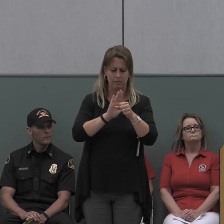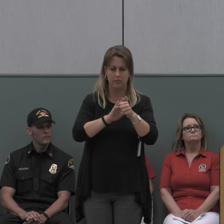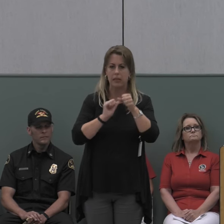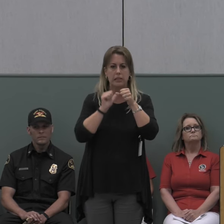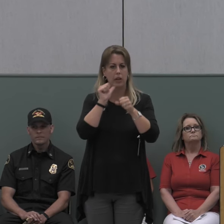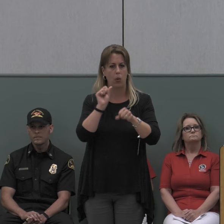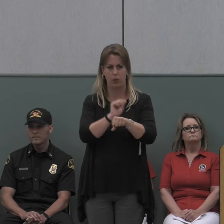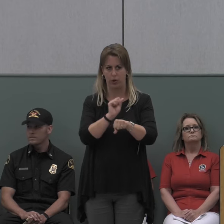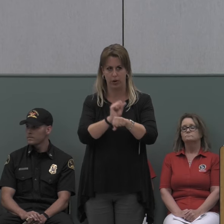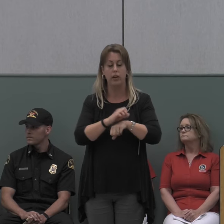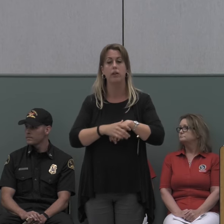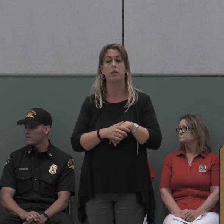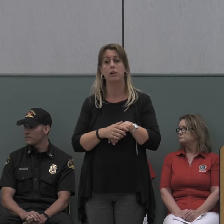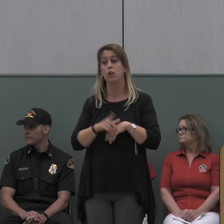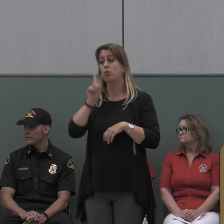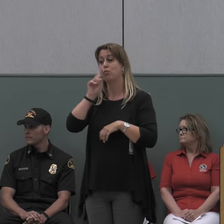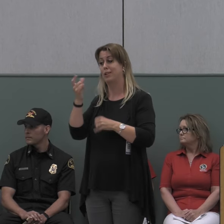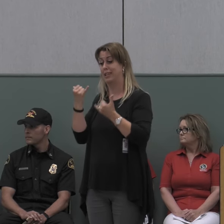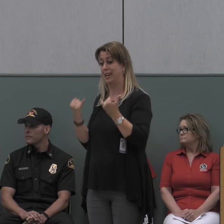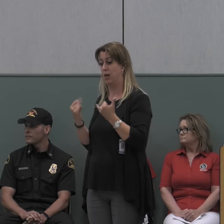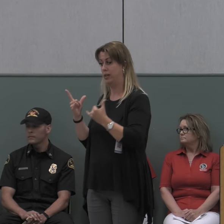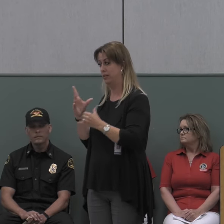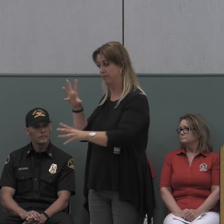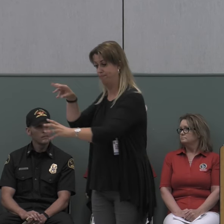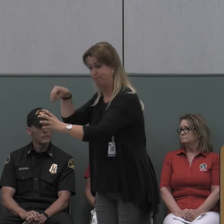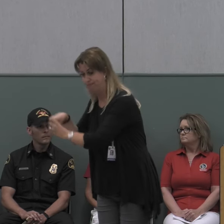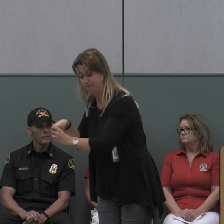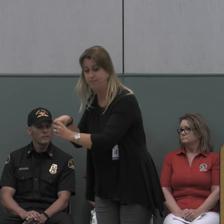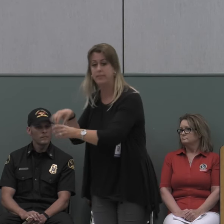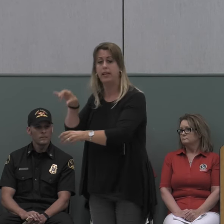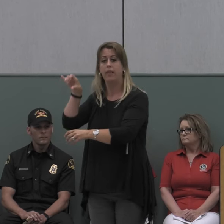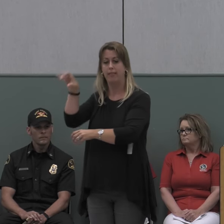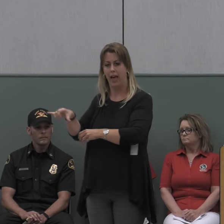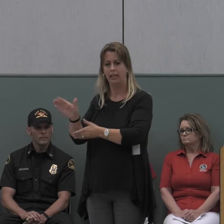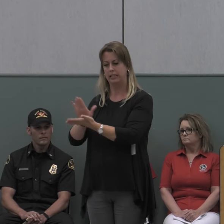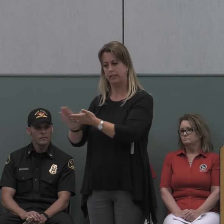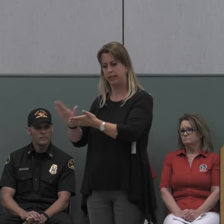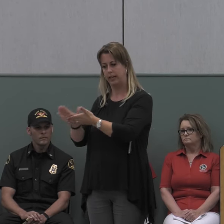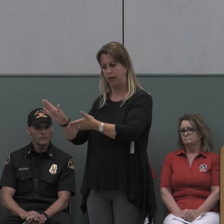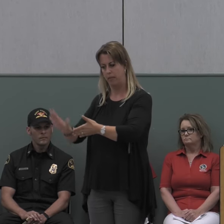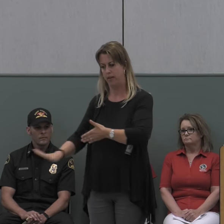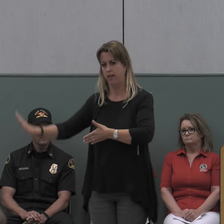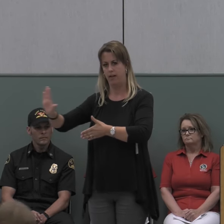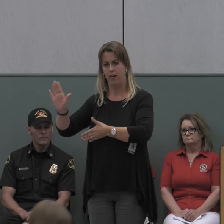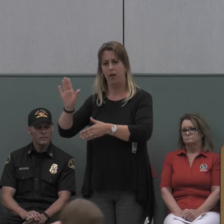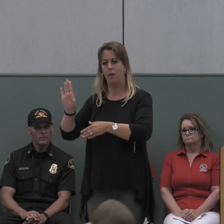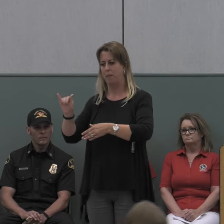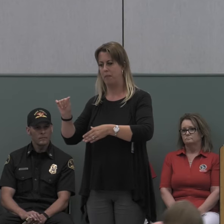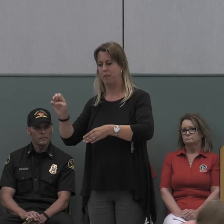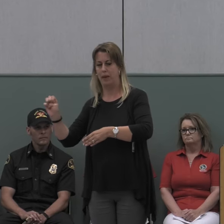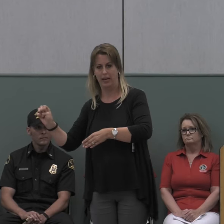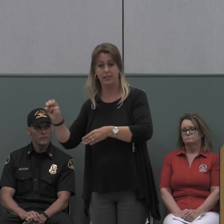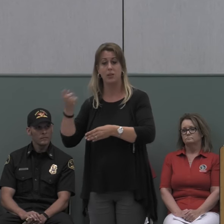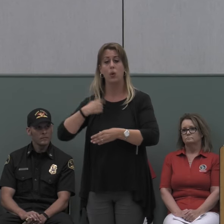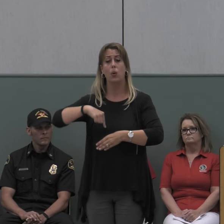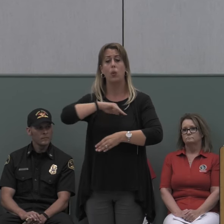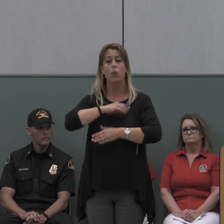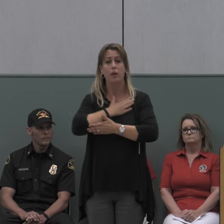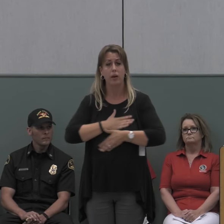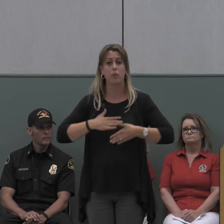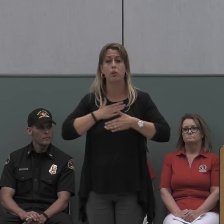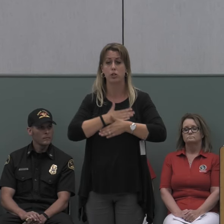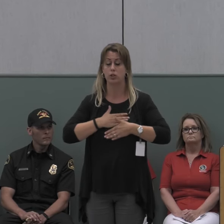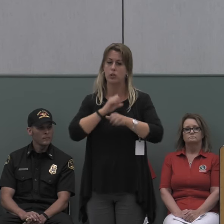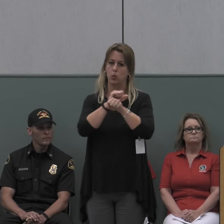took all his time and attention this afternoon, so we apologize for that. We appreciate the community and be able to work with you. I will be taking any